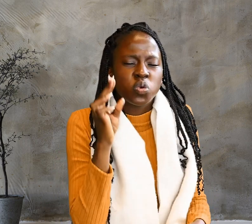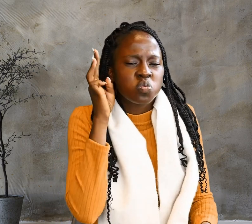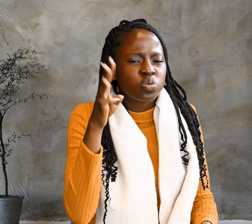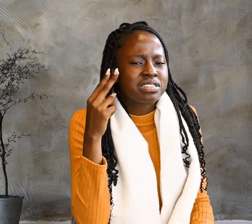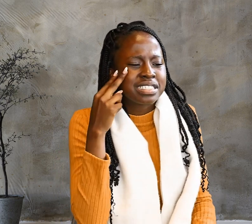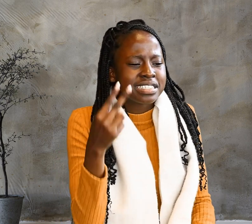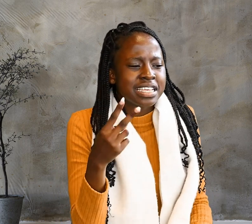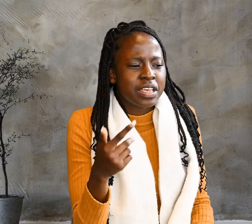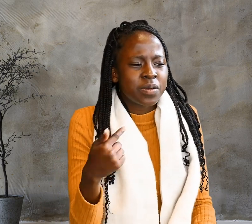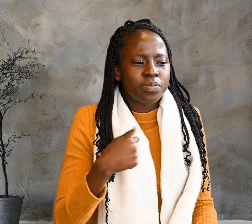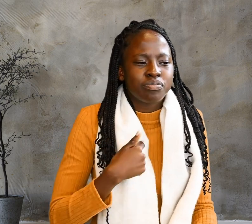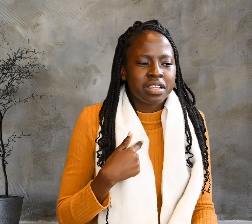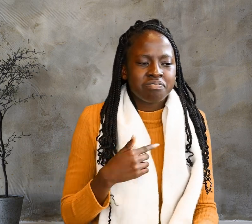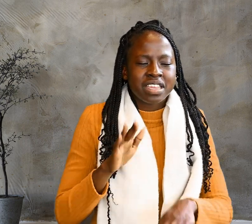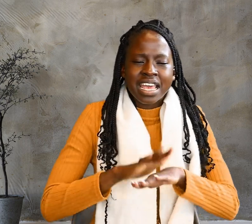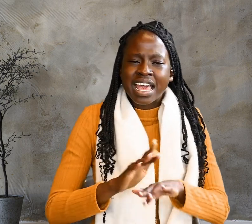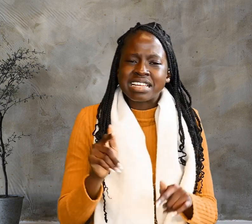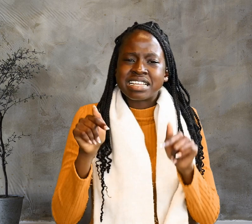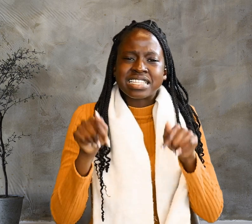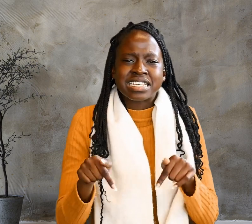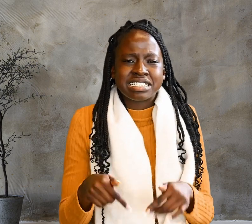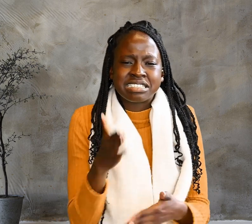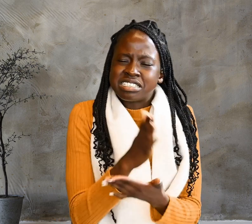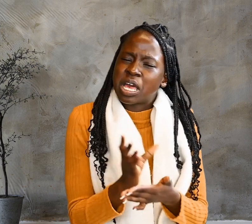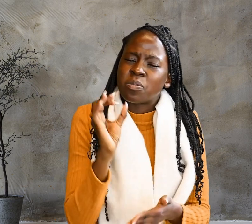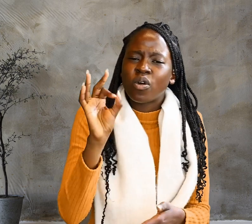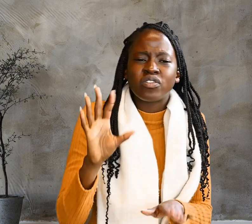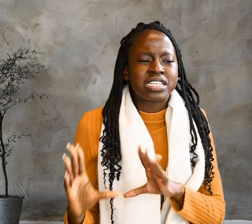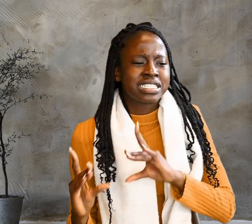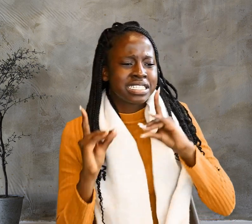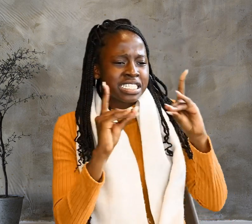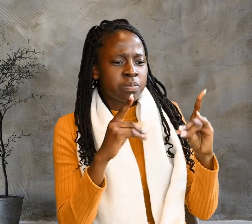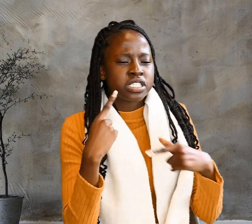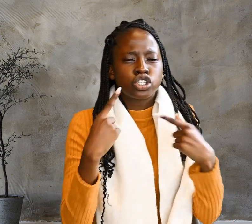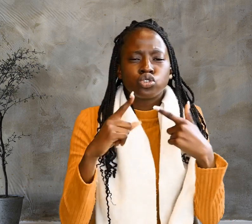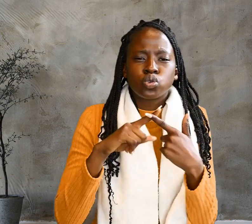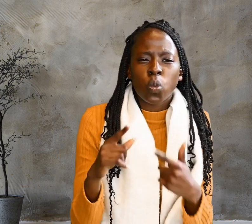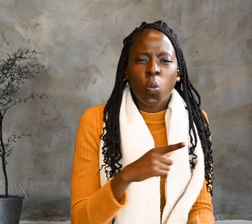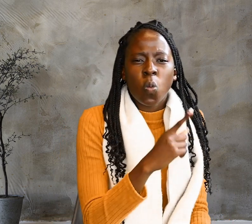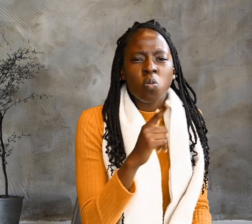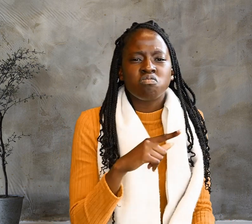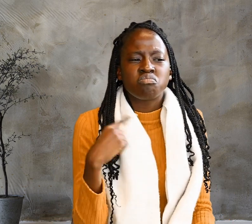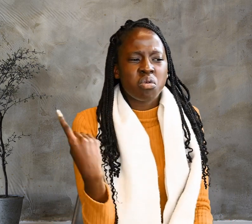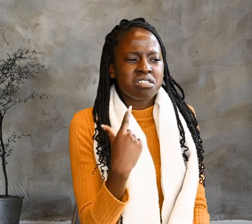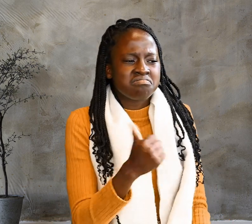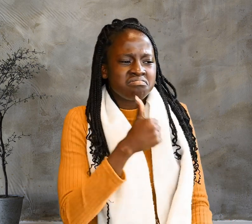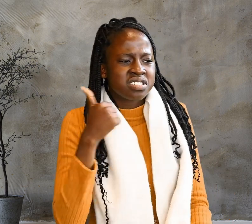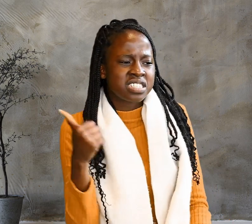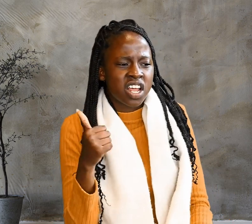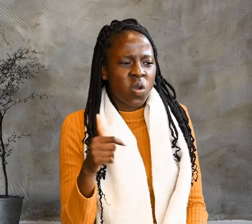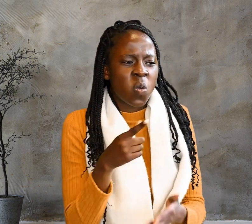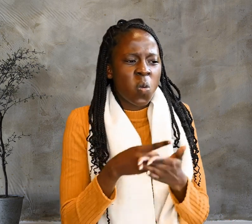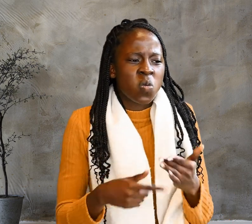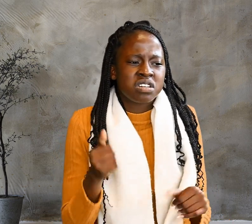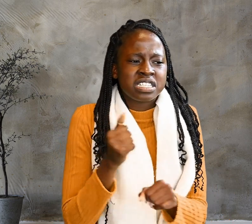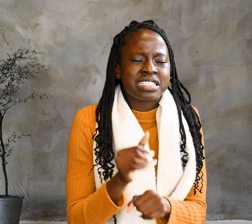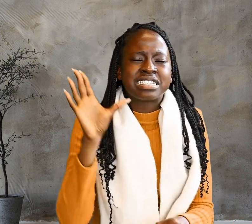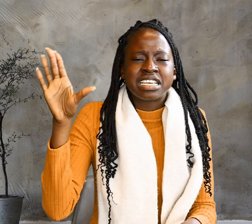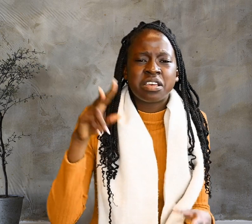At this, some of his disciples said to one another, what does he mean by saying, in a little